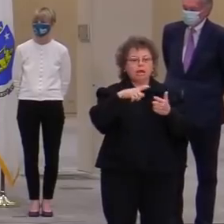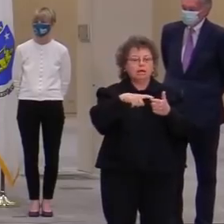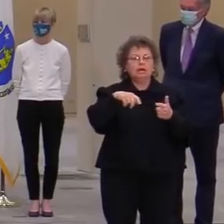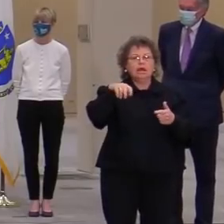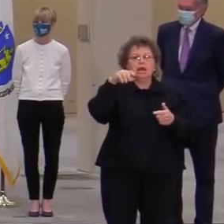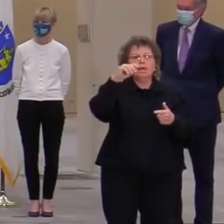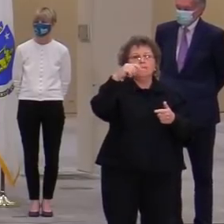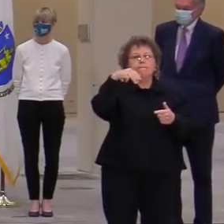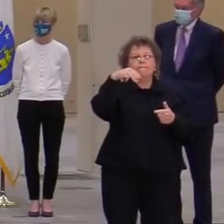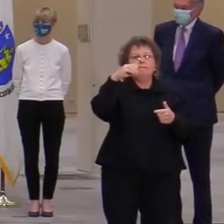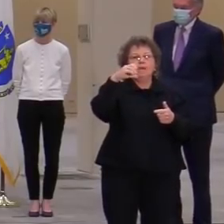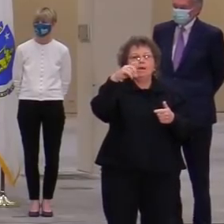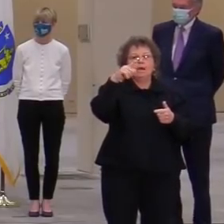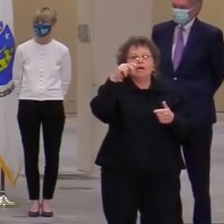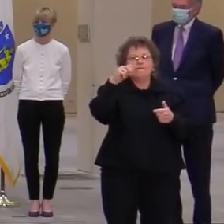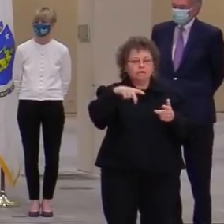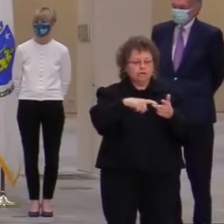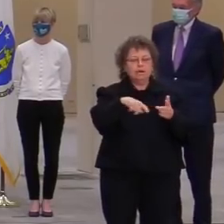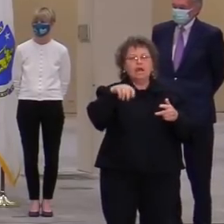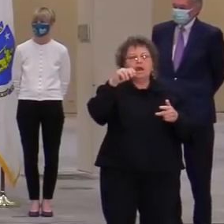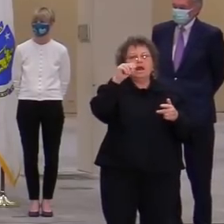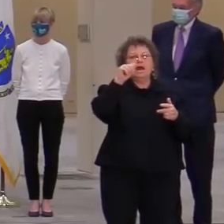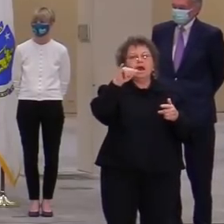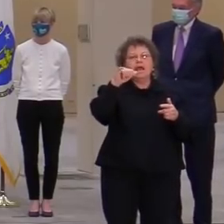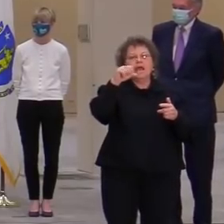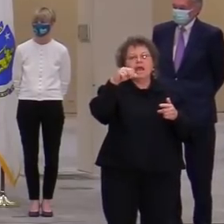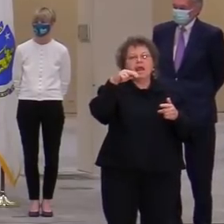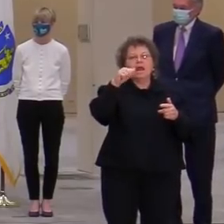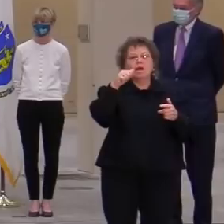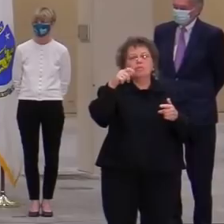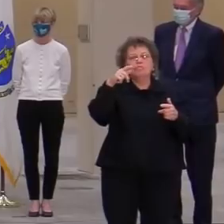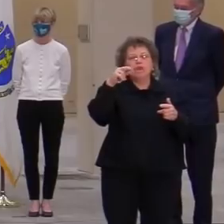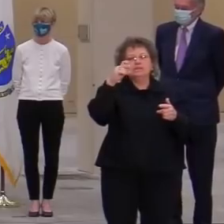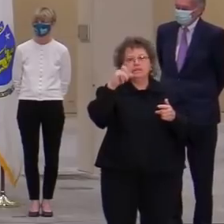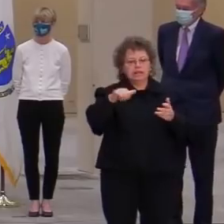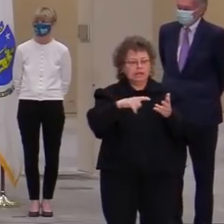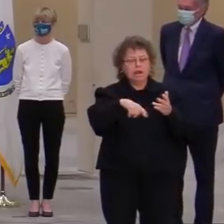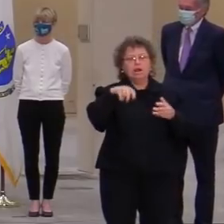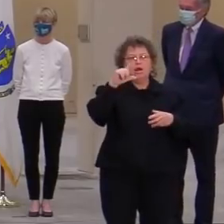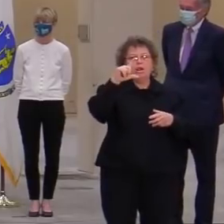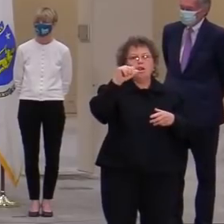Congresswoman Ayanna Pressley, Congresswoman Laurie Trahan,